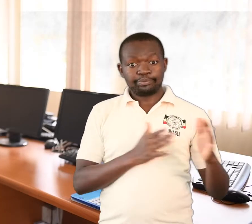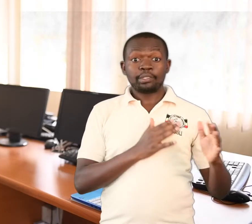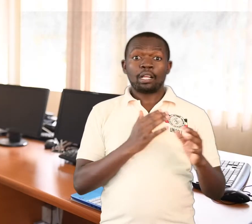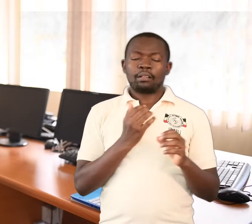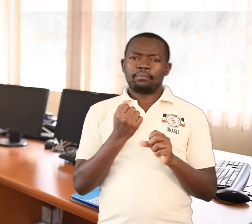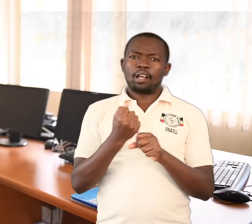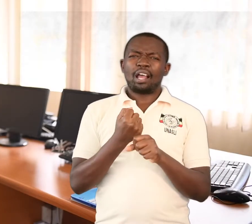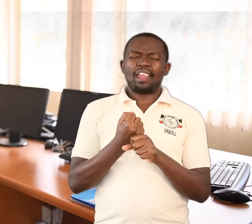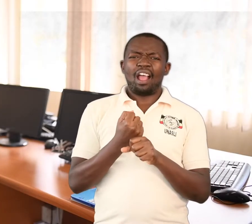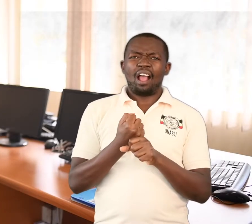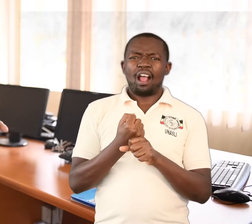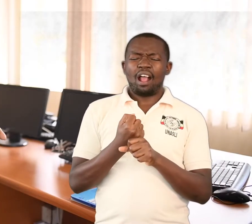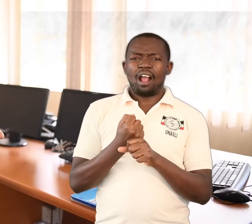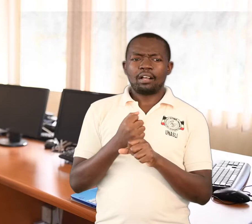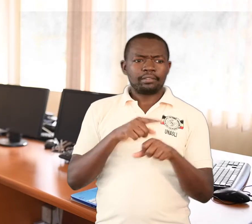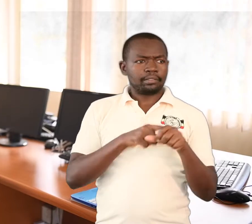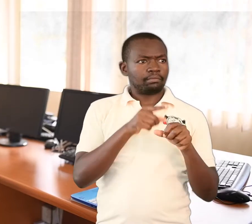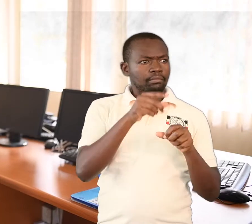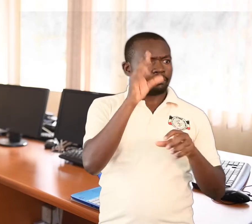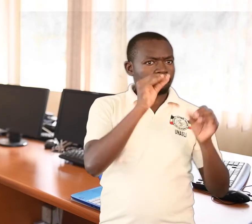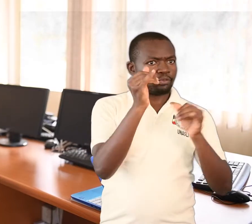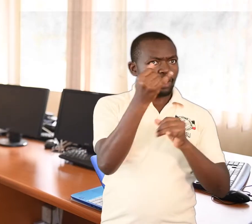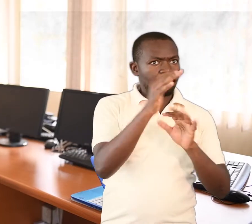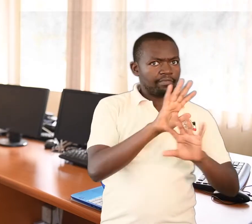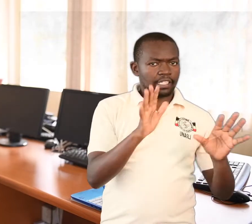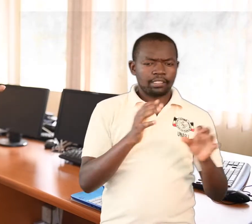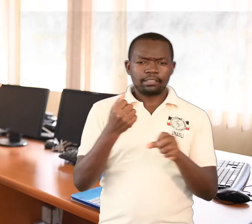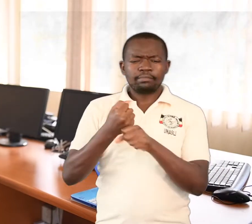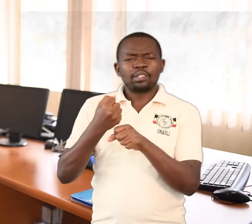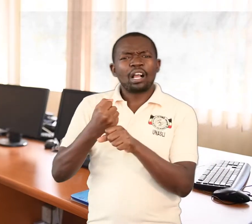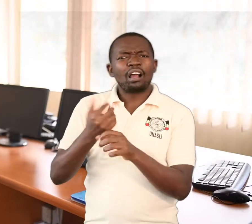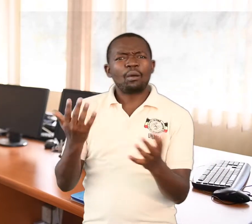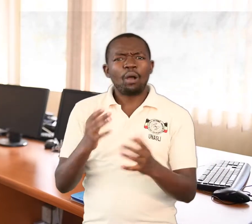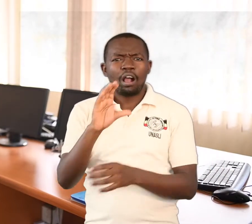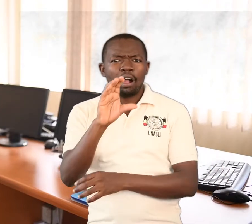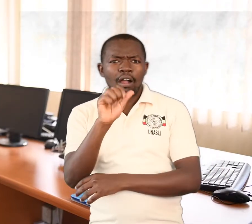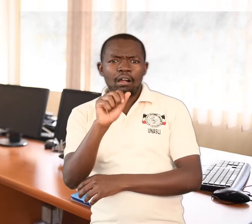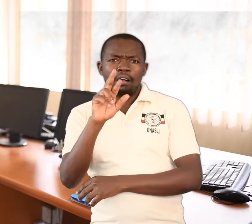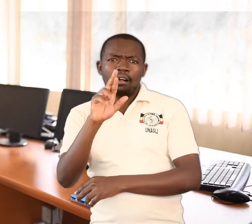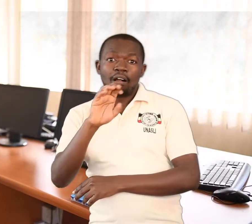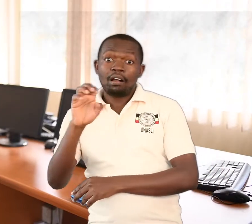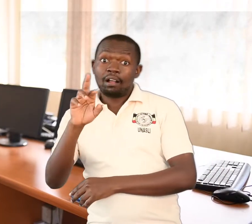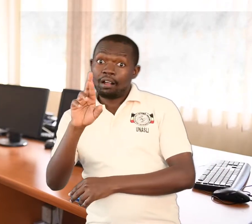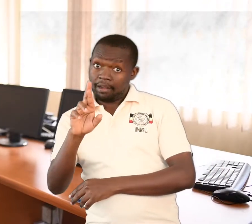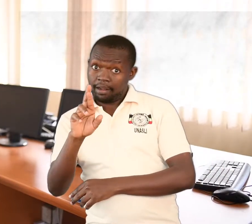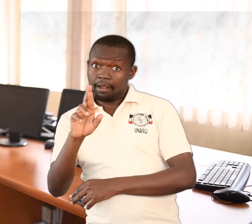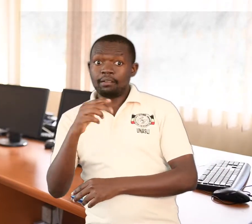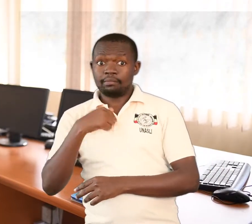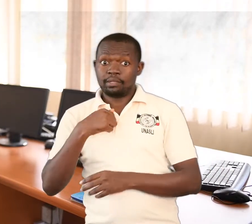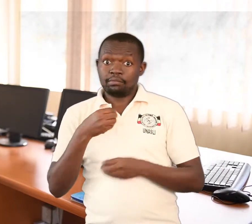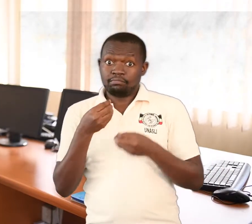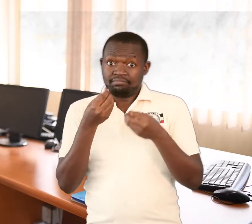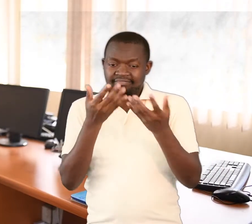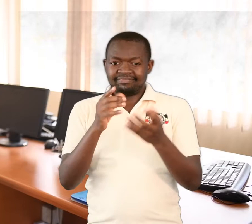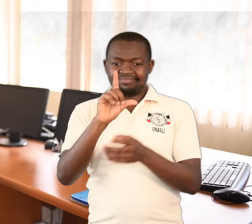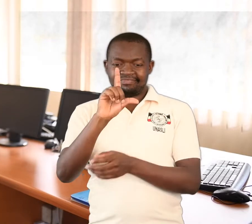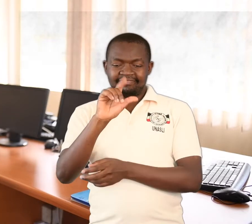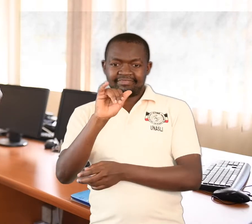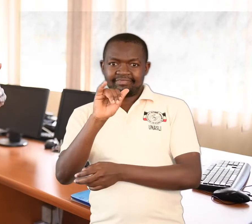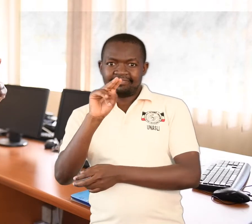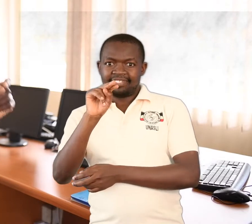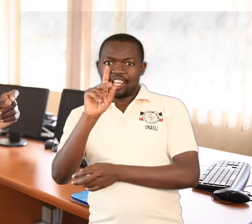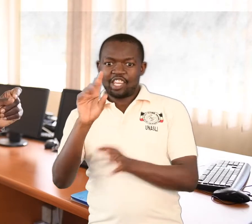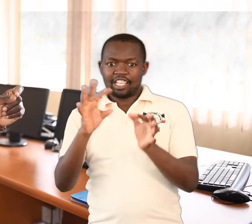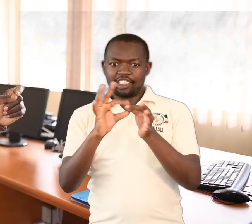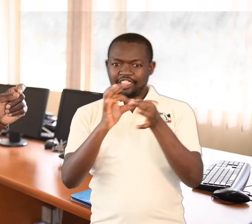Of course, some reference, you'll be watching a video. I'm going to leave you that link, and where you are